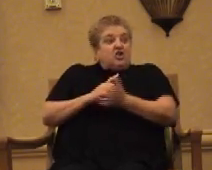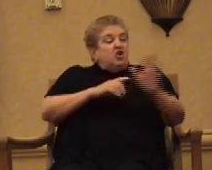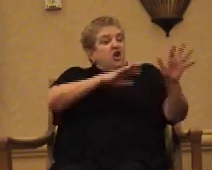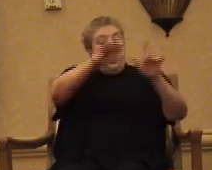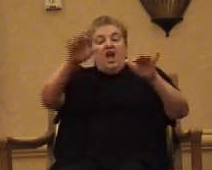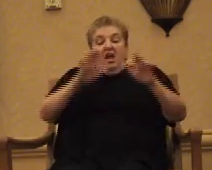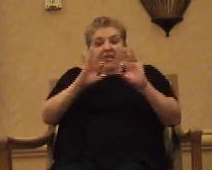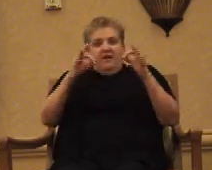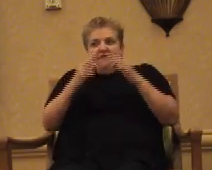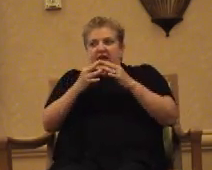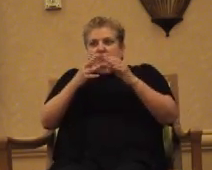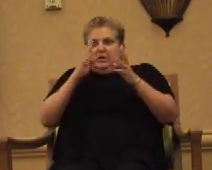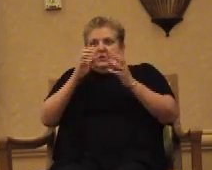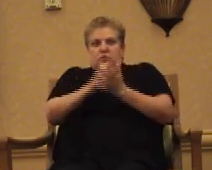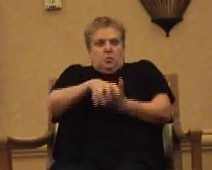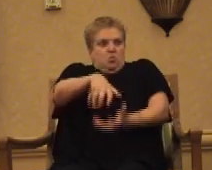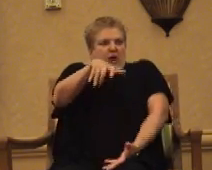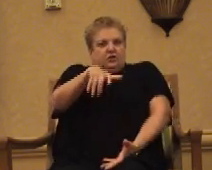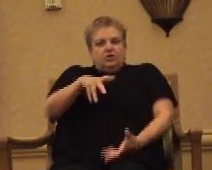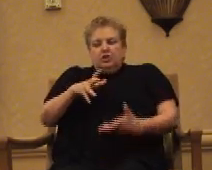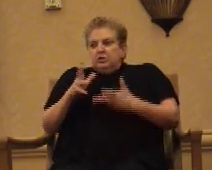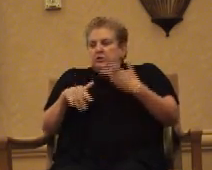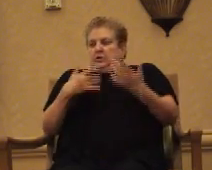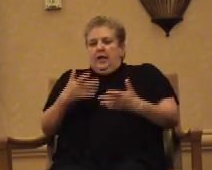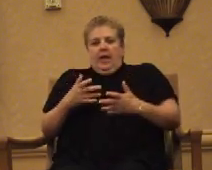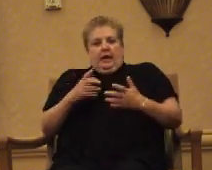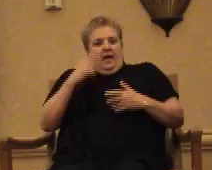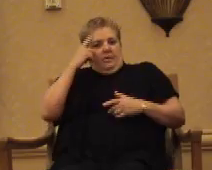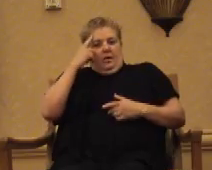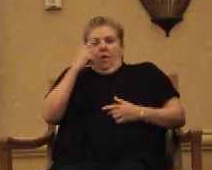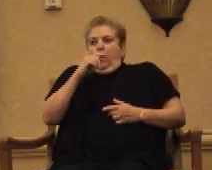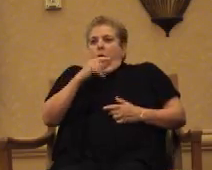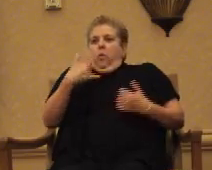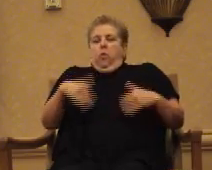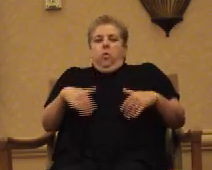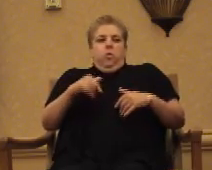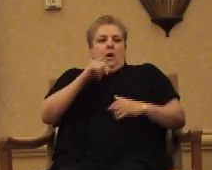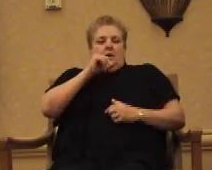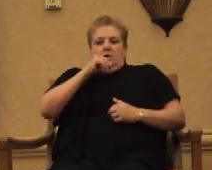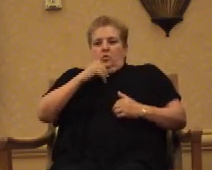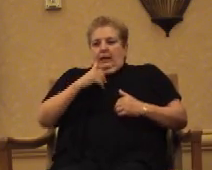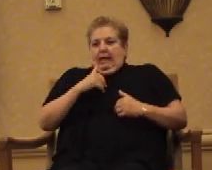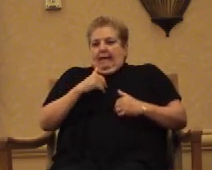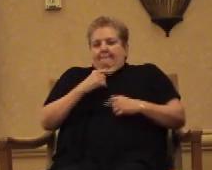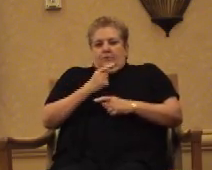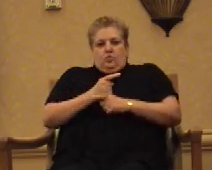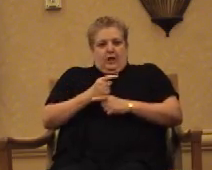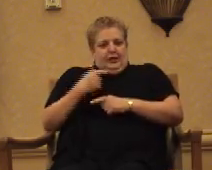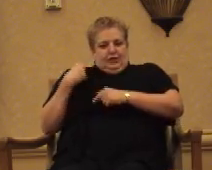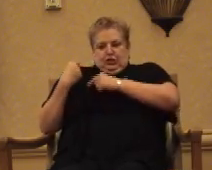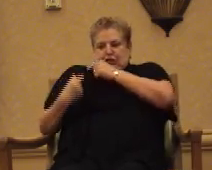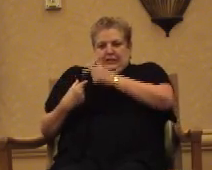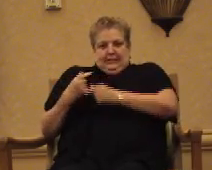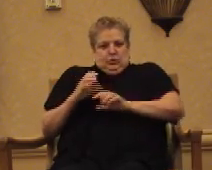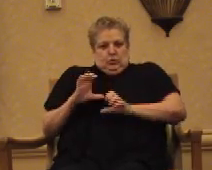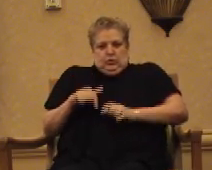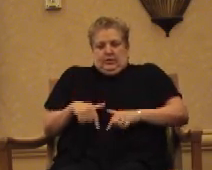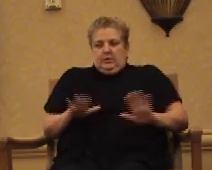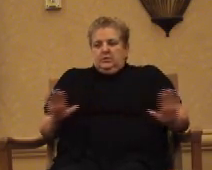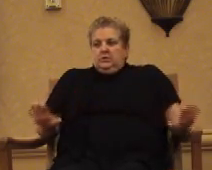made the calculation that I don't have the DNA to compete around here, that everyone has what it takes, and my father's